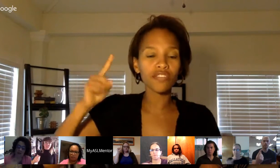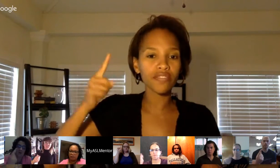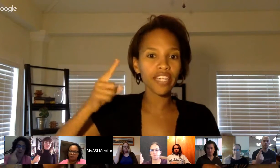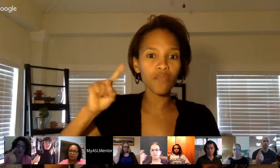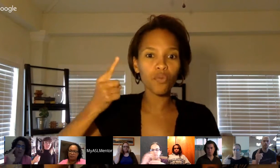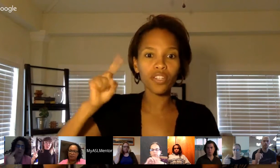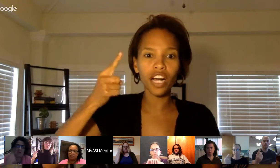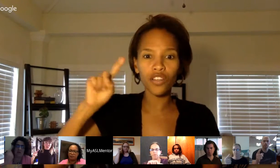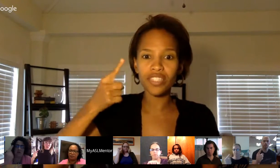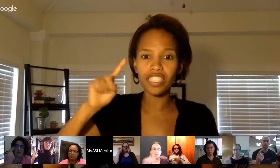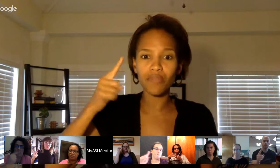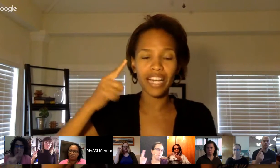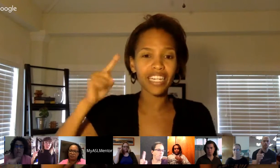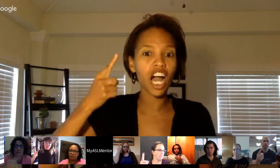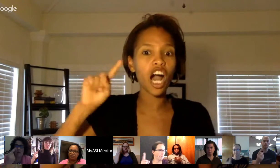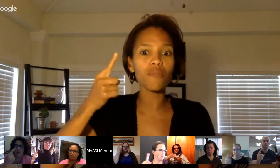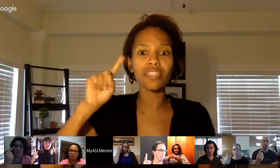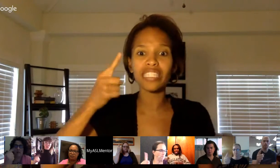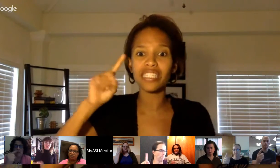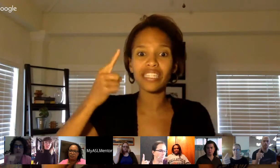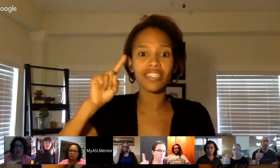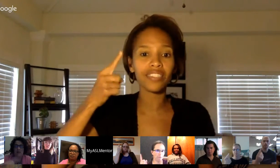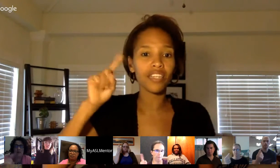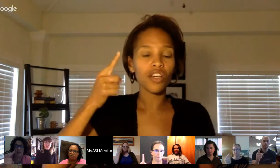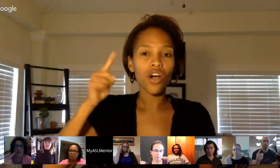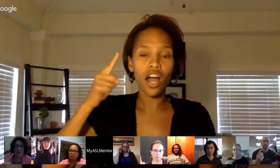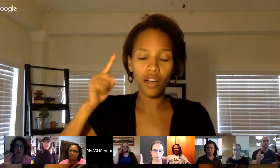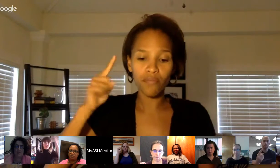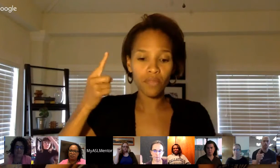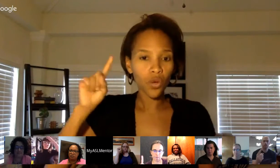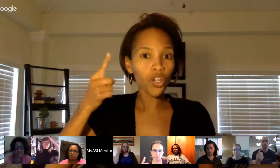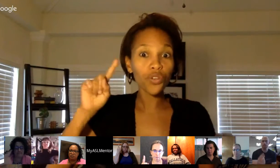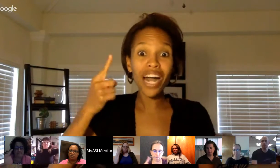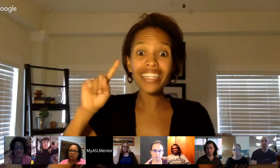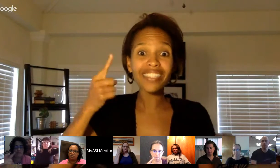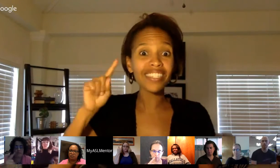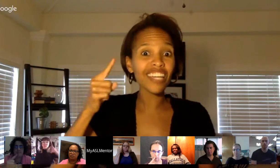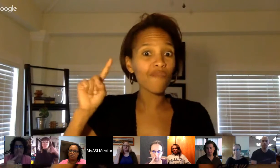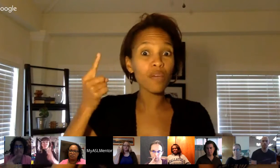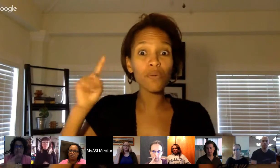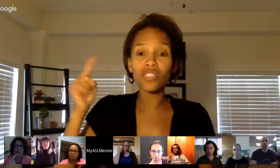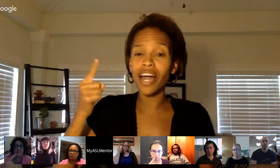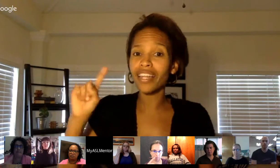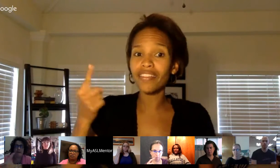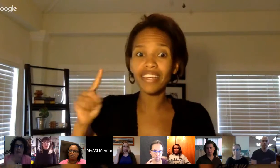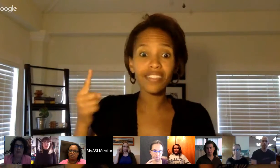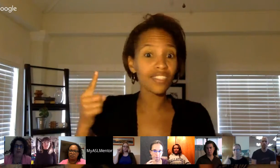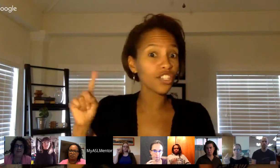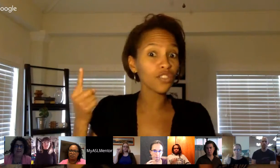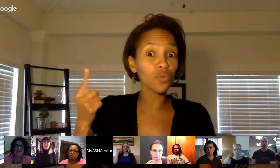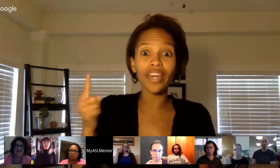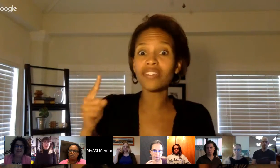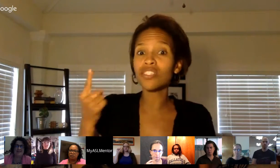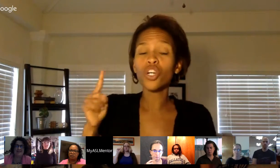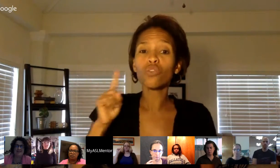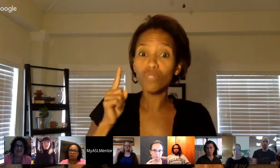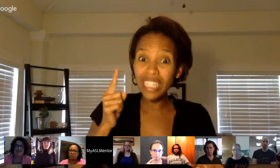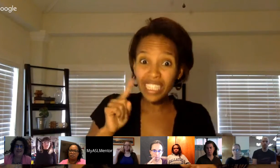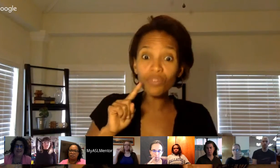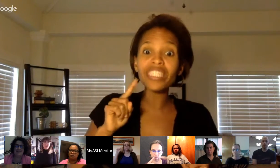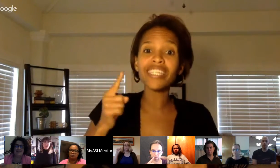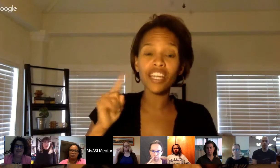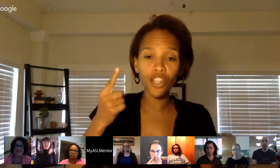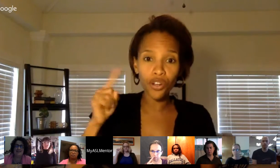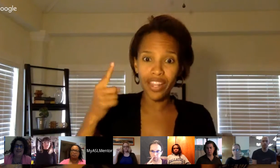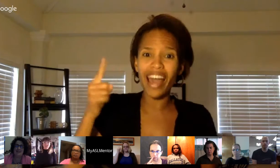$1, yep, $1. This is something I commonly see. When you guys see deaf people signing things certain ways,